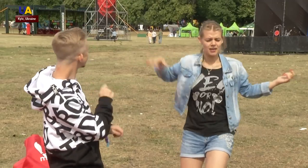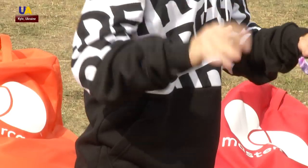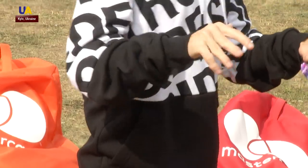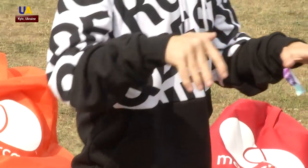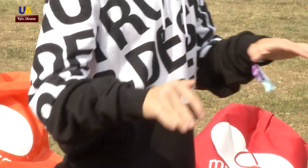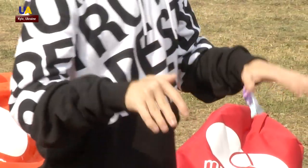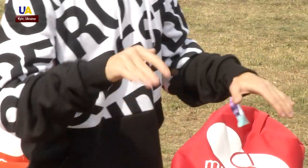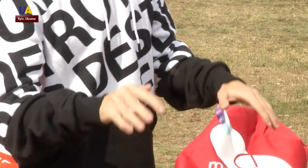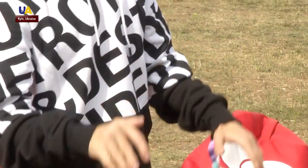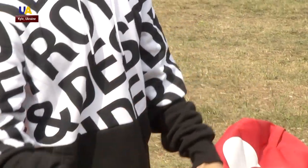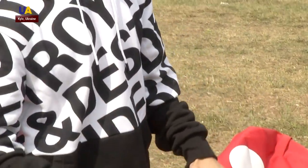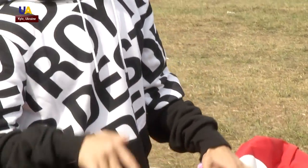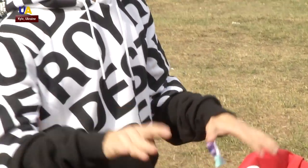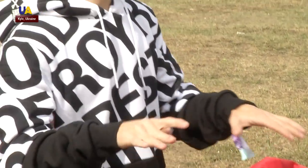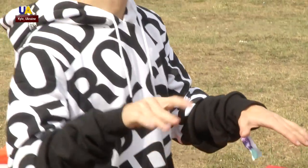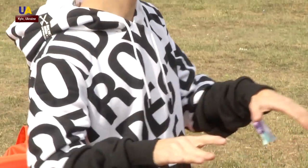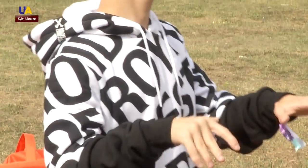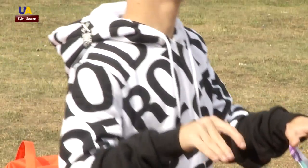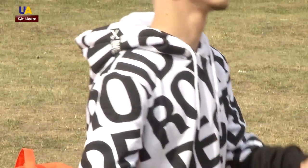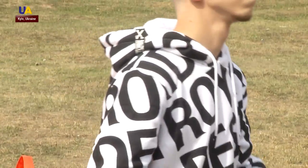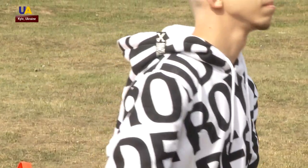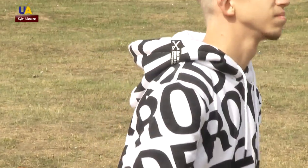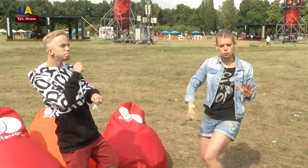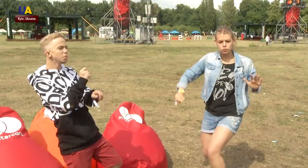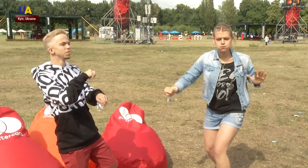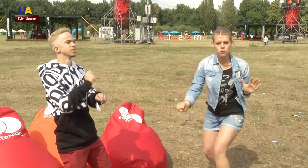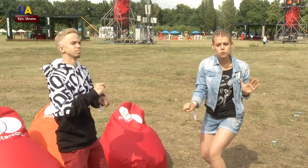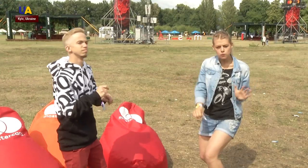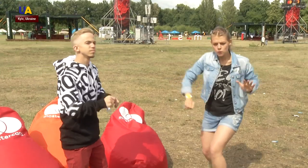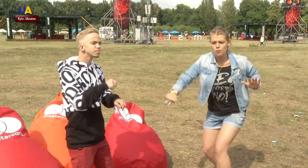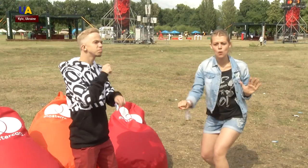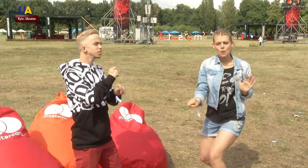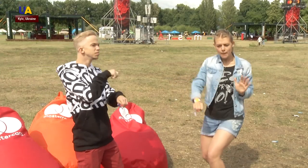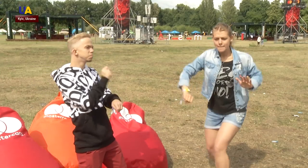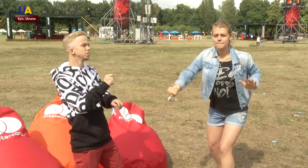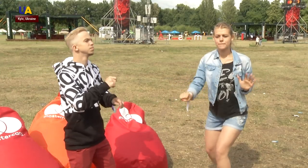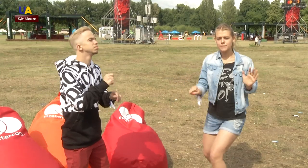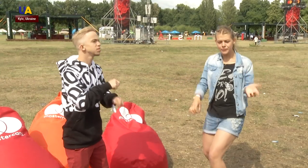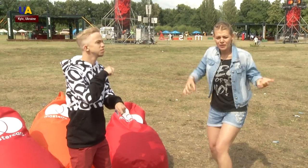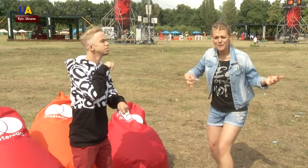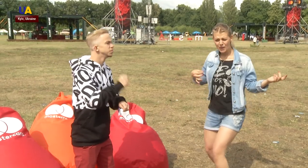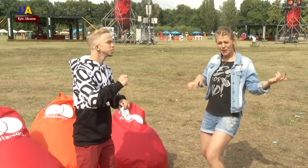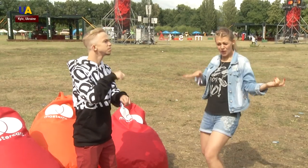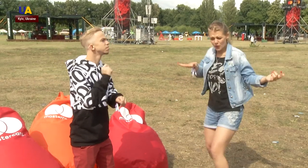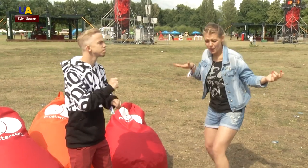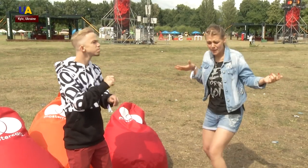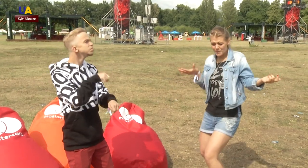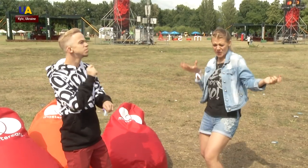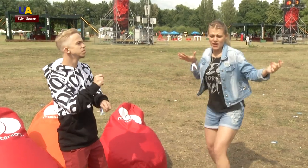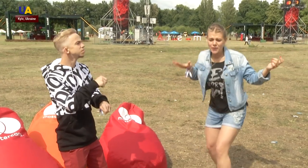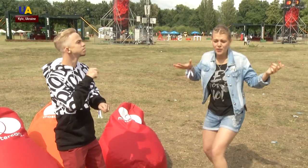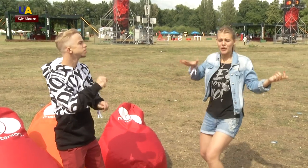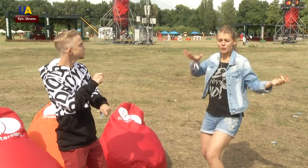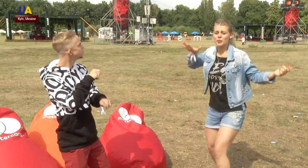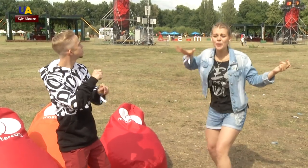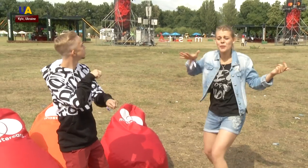her parents noticed she was hard of hearing. She later learned sign language in just over a month. Now Anastasia and her friend